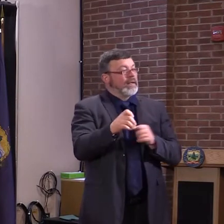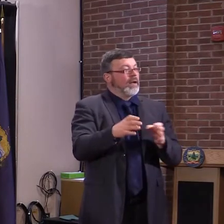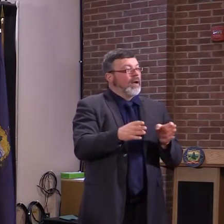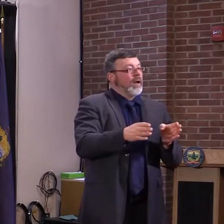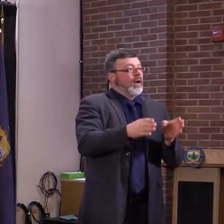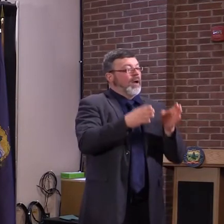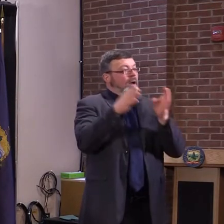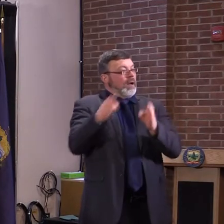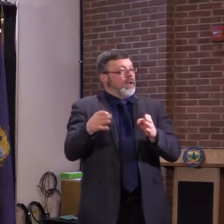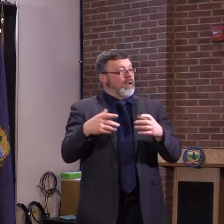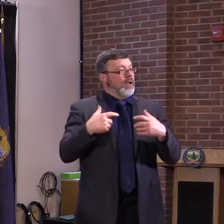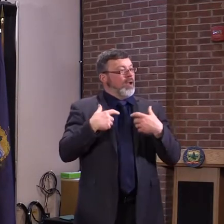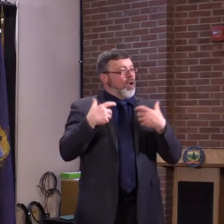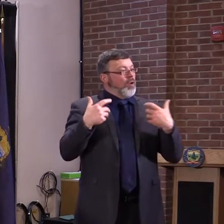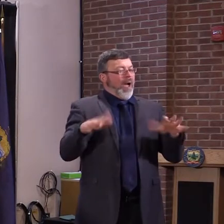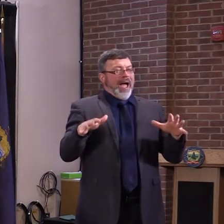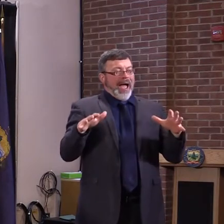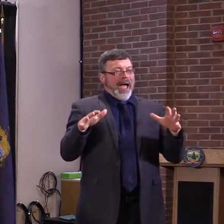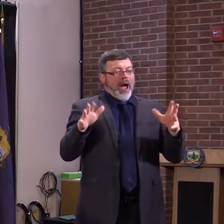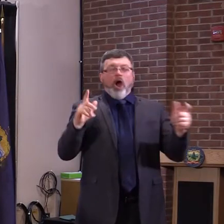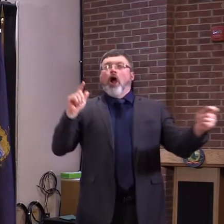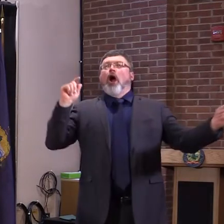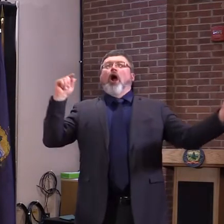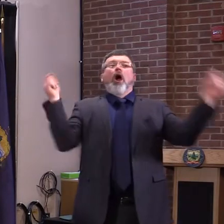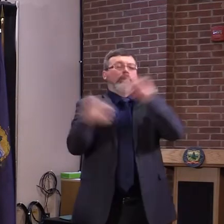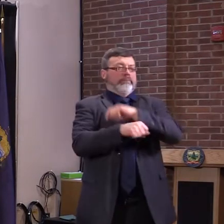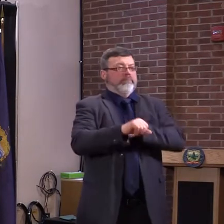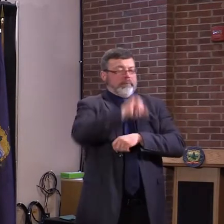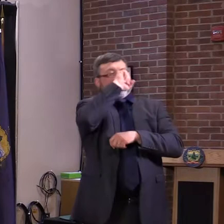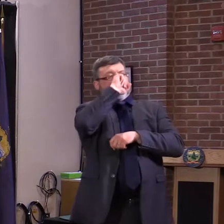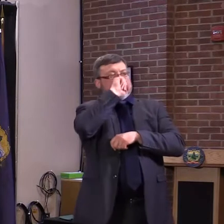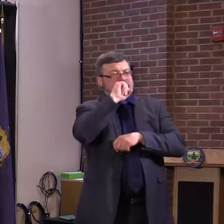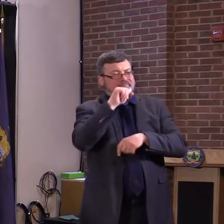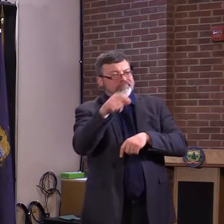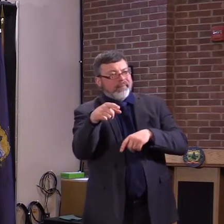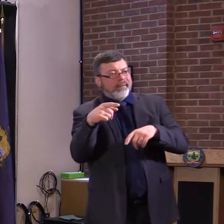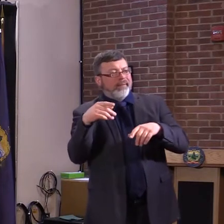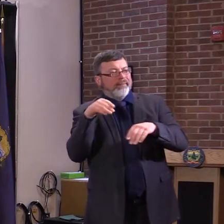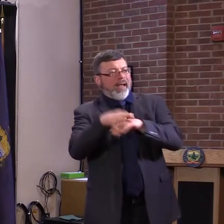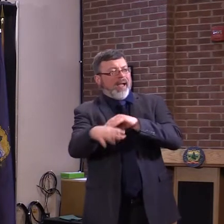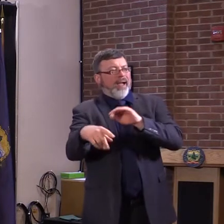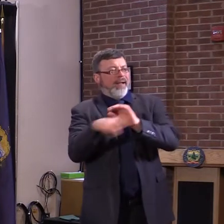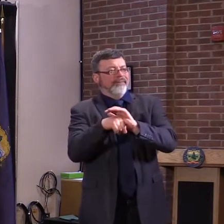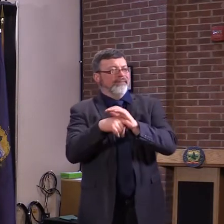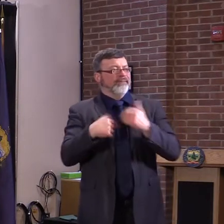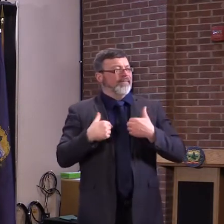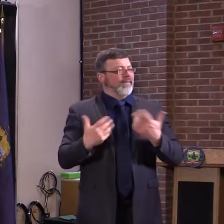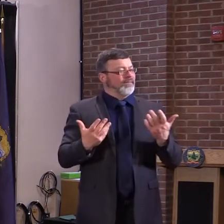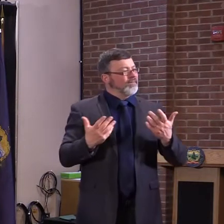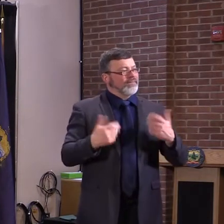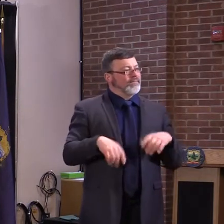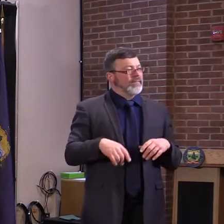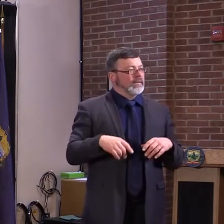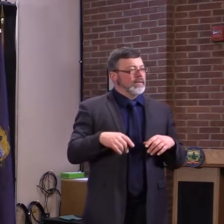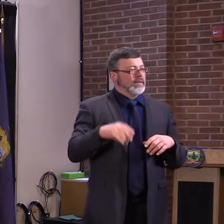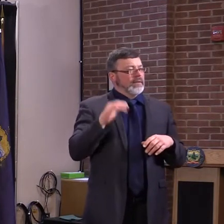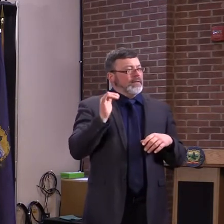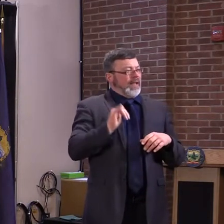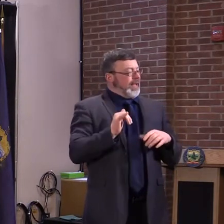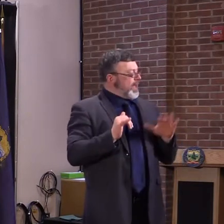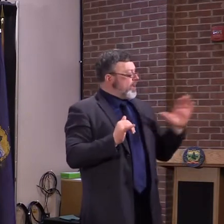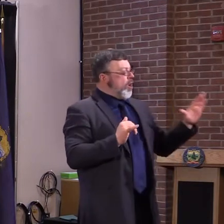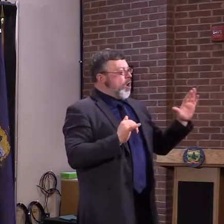them adversely before they're ready for it. But otherwise, the answer to your question is really this balance